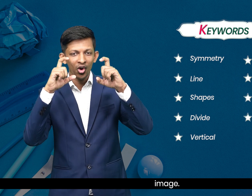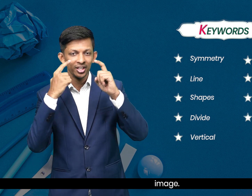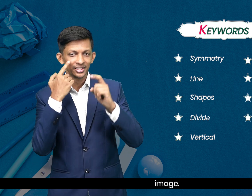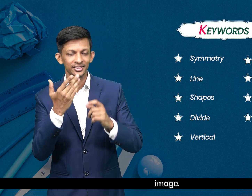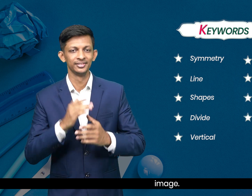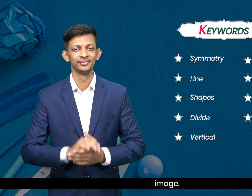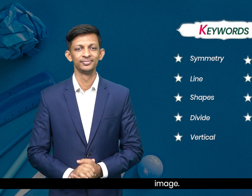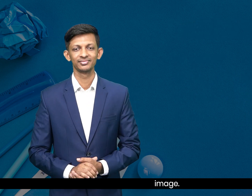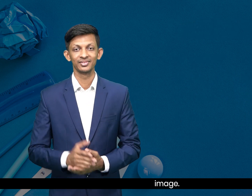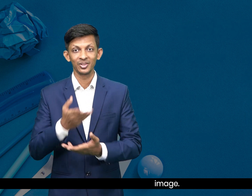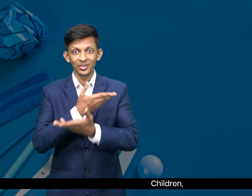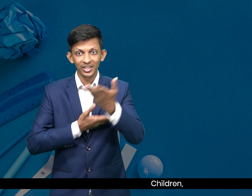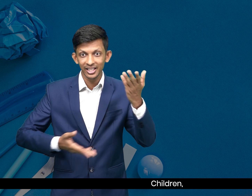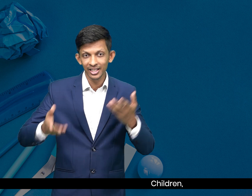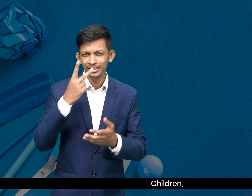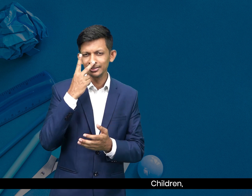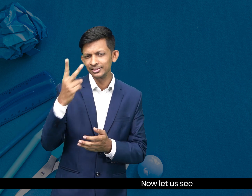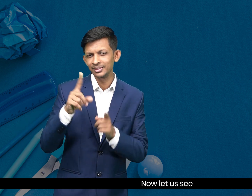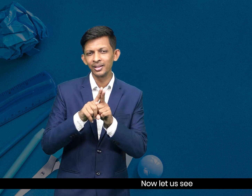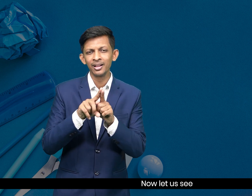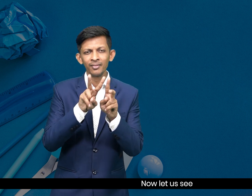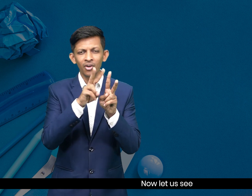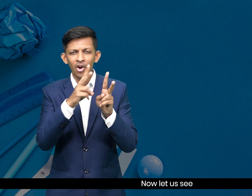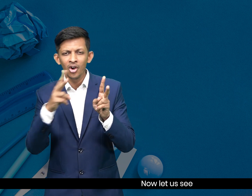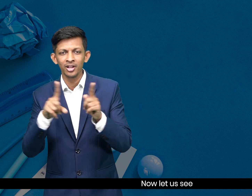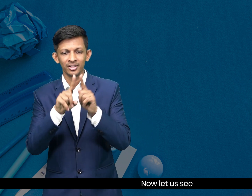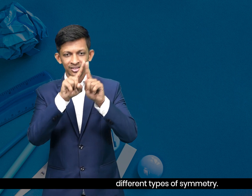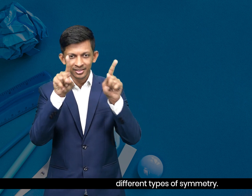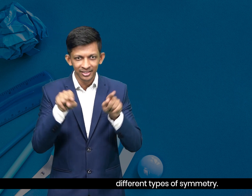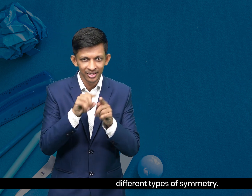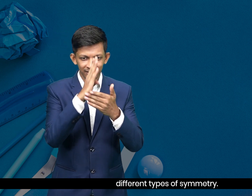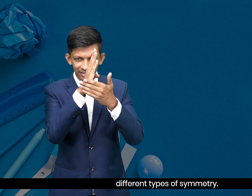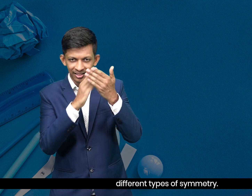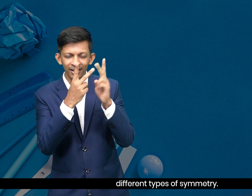image. Children, now let us see different types of symmetry.